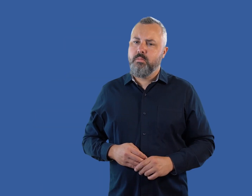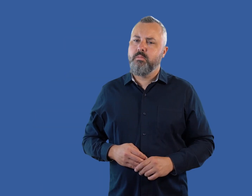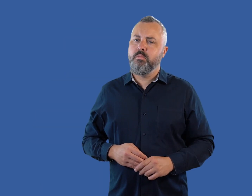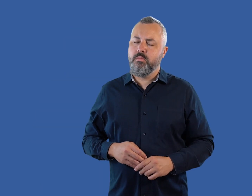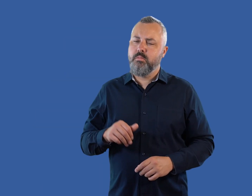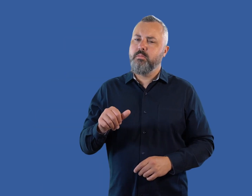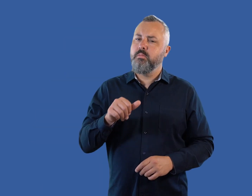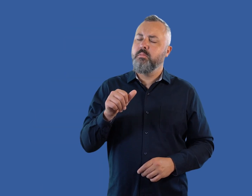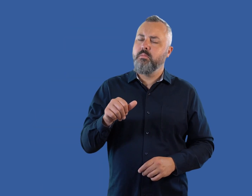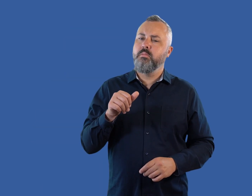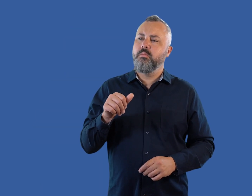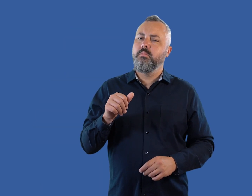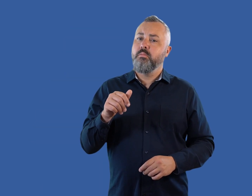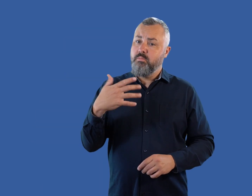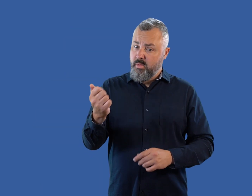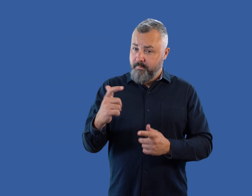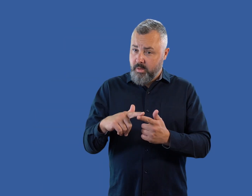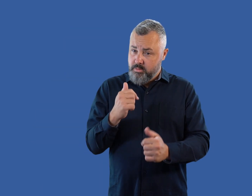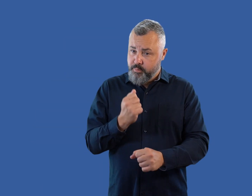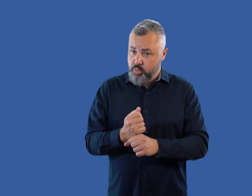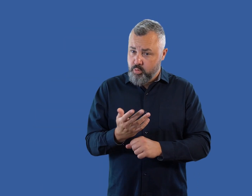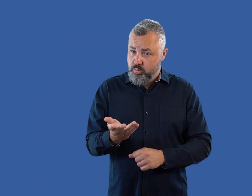Okay, do you have some examples?